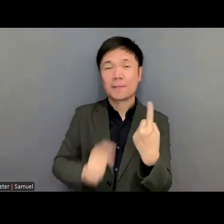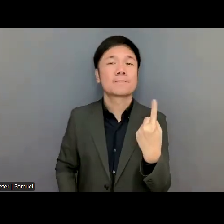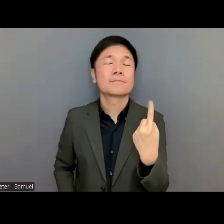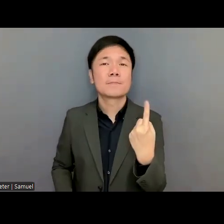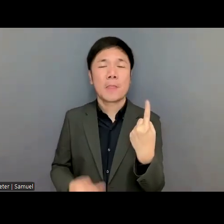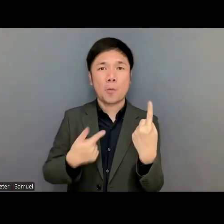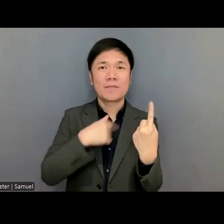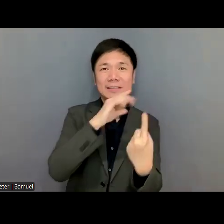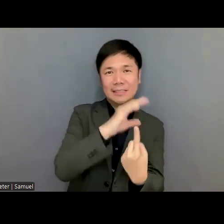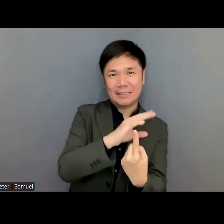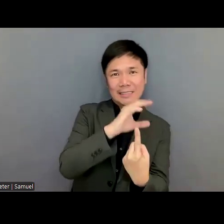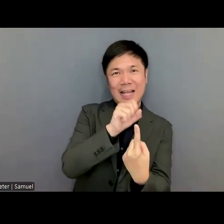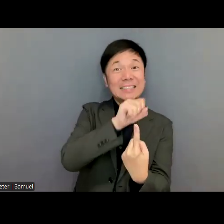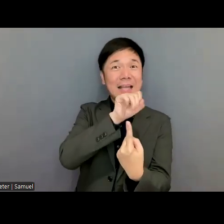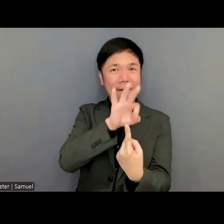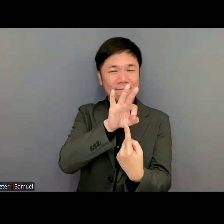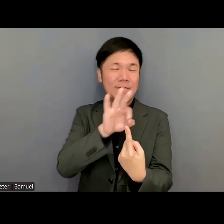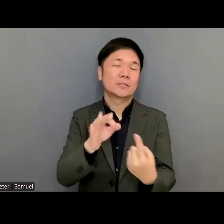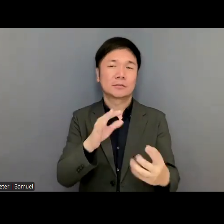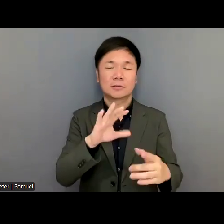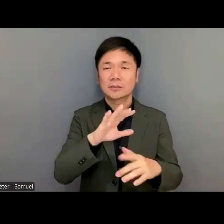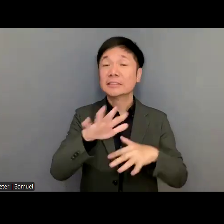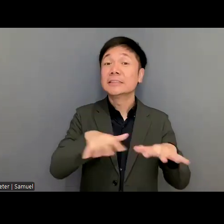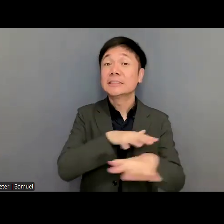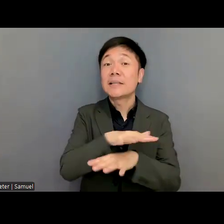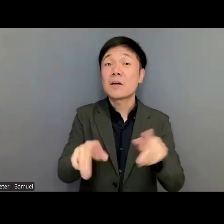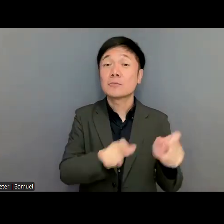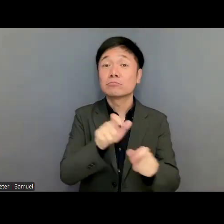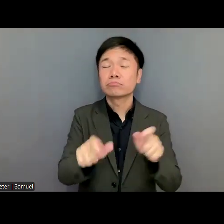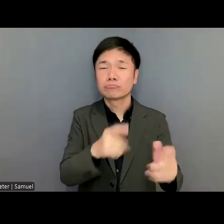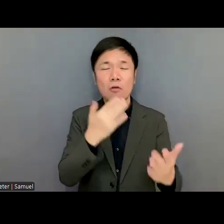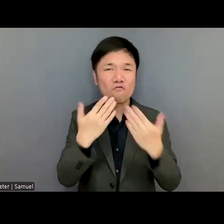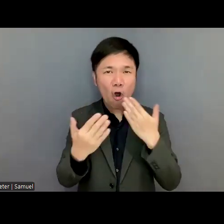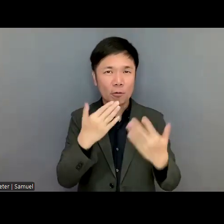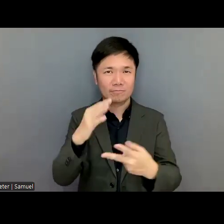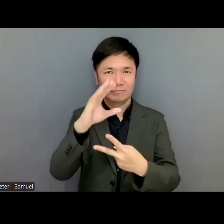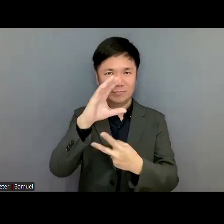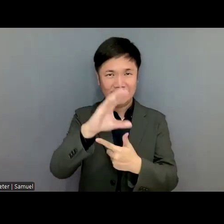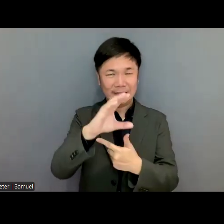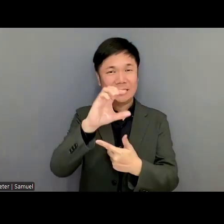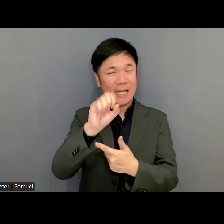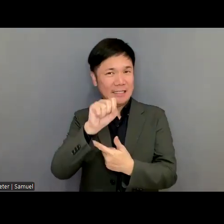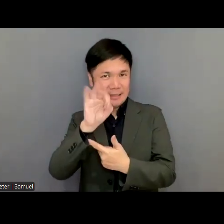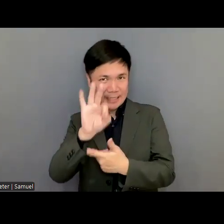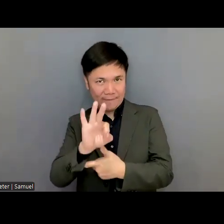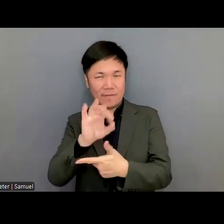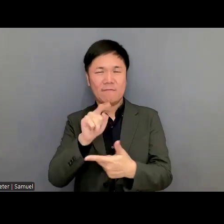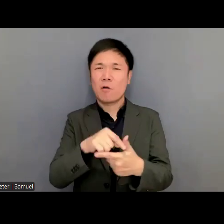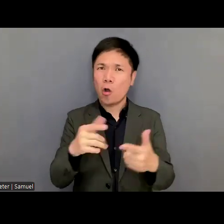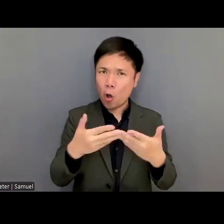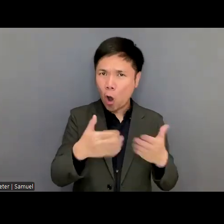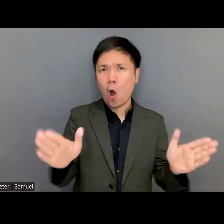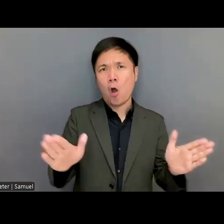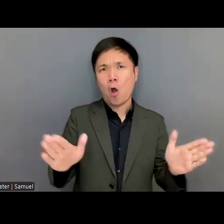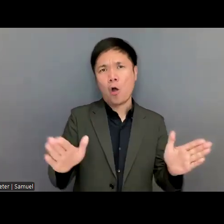civil society forum, which will be a day dedicated to civil society to